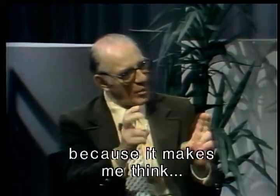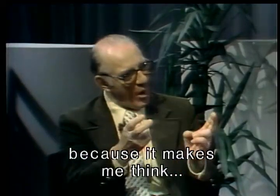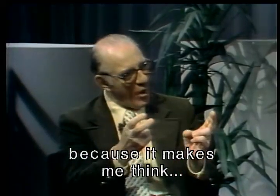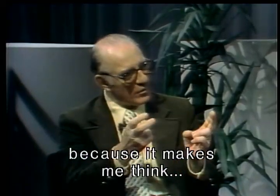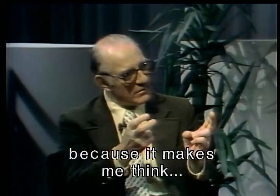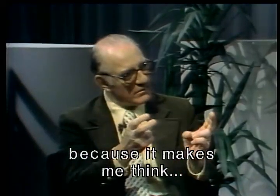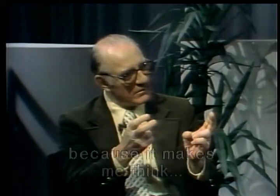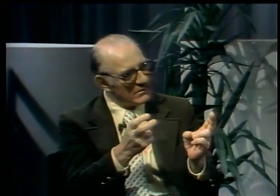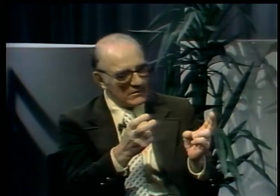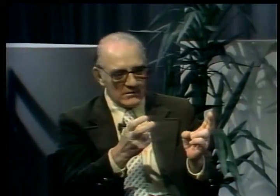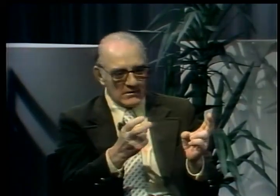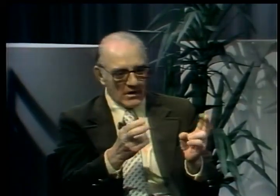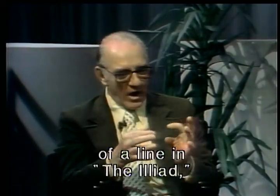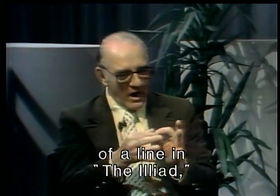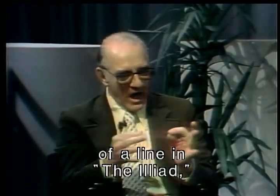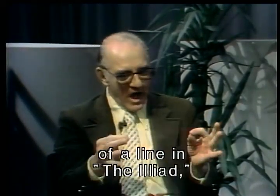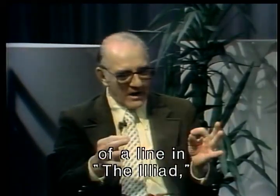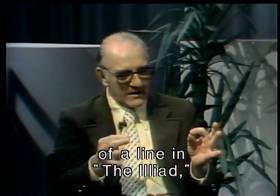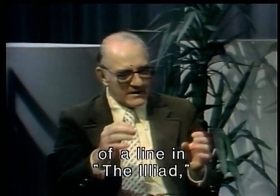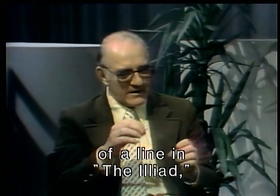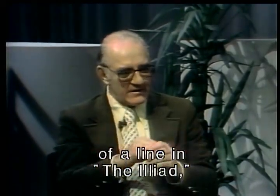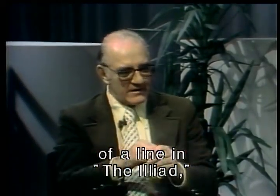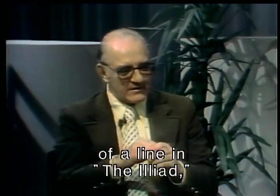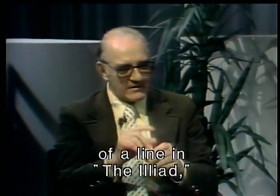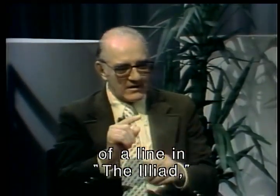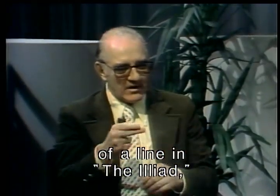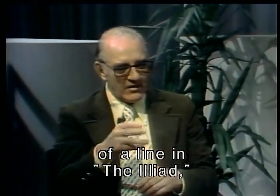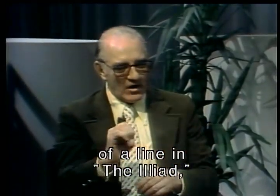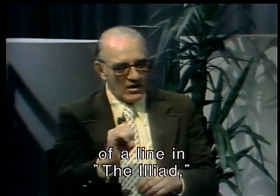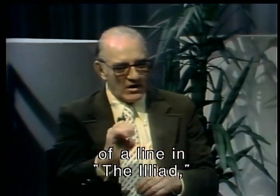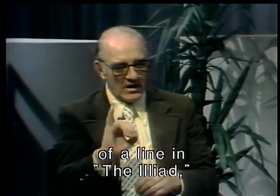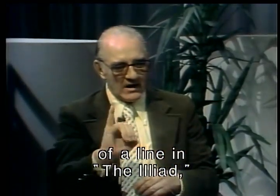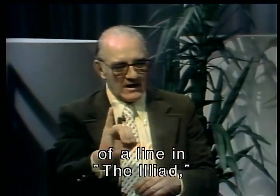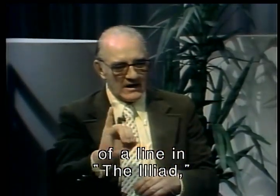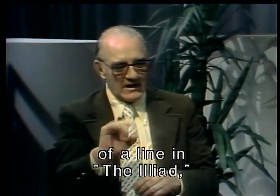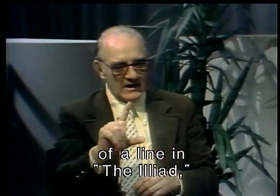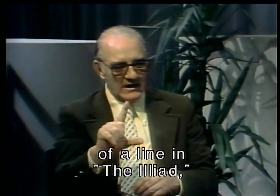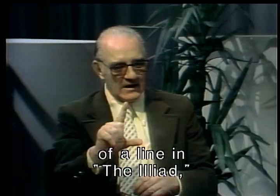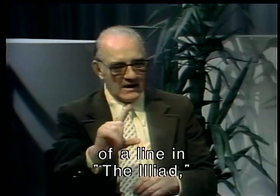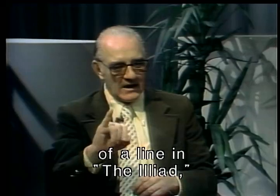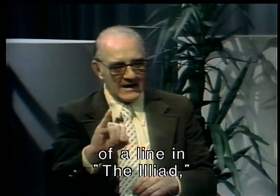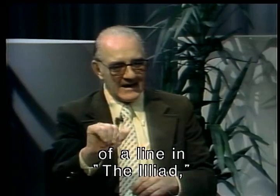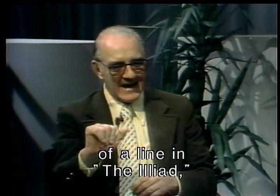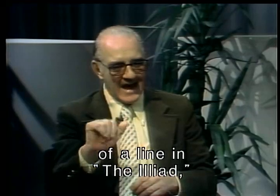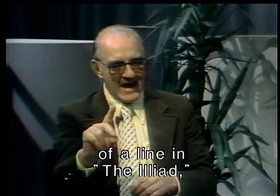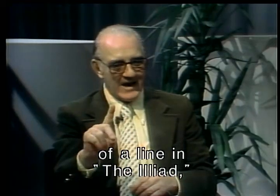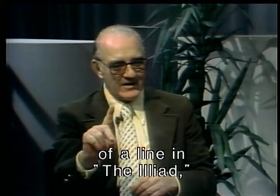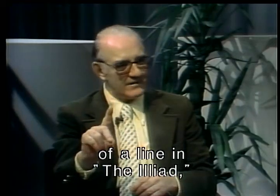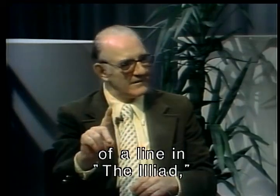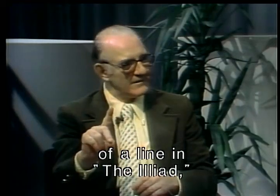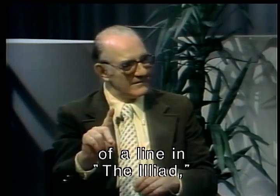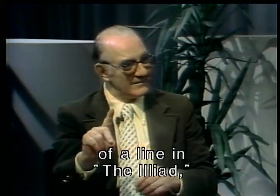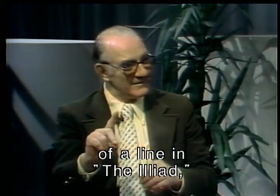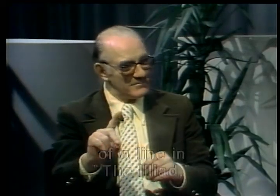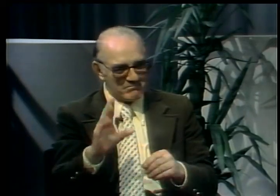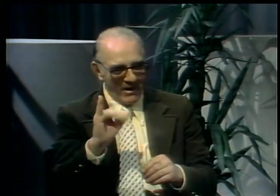quote, a line in the Iliad